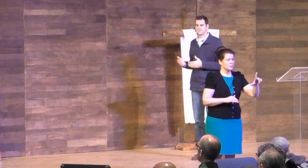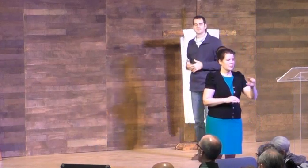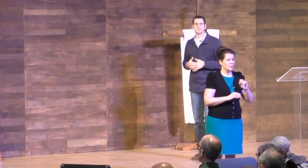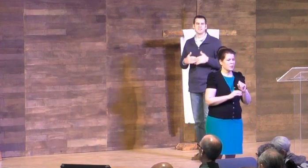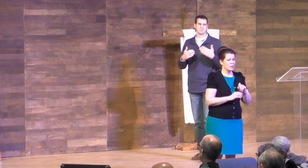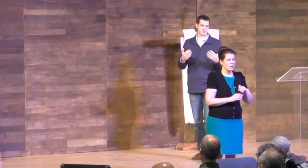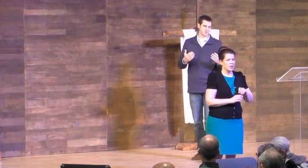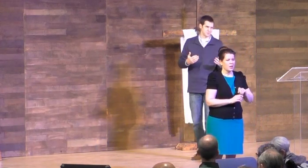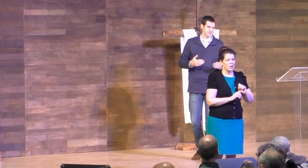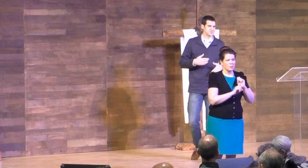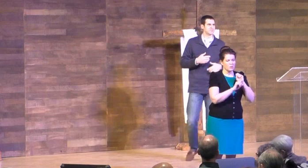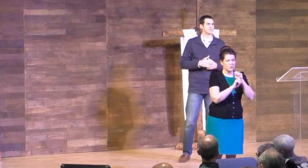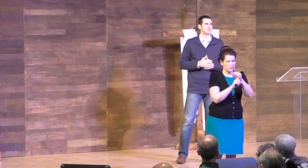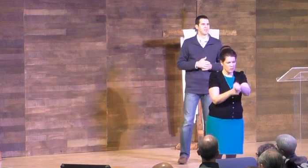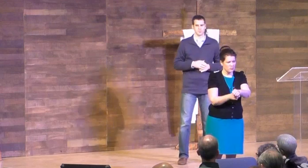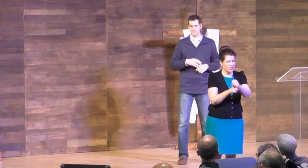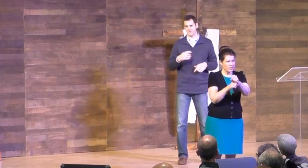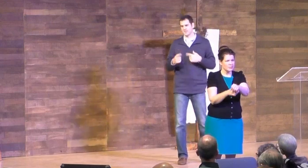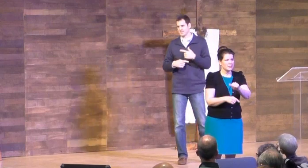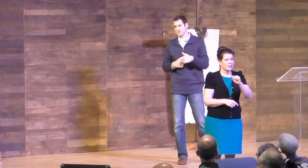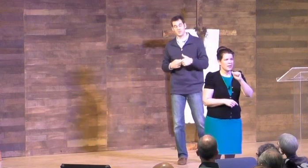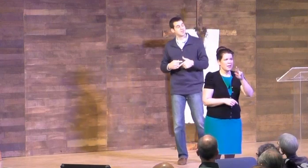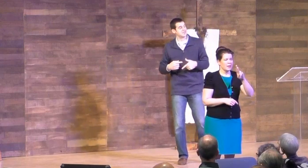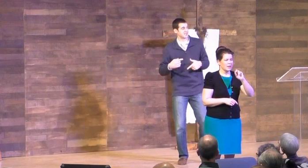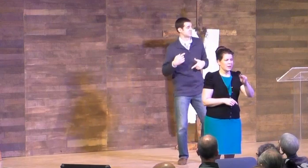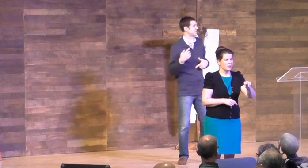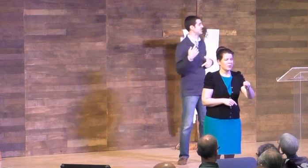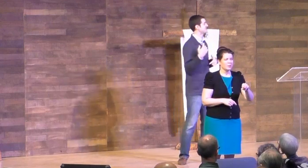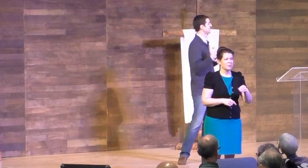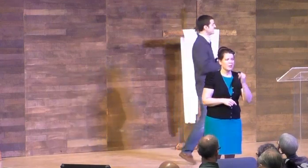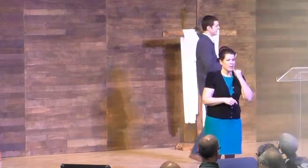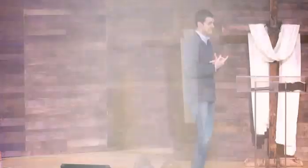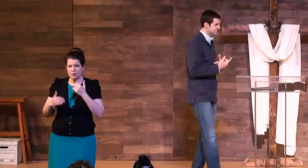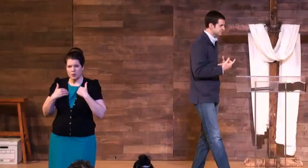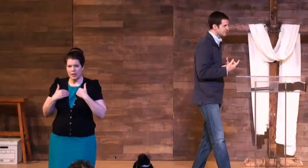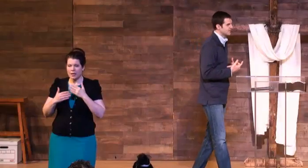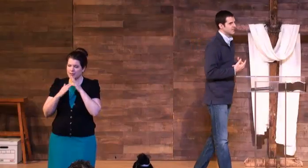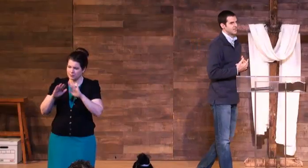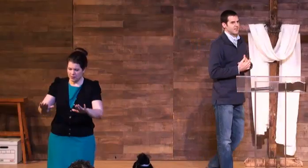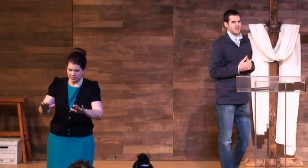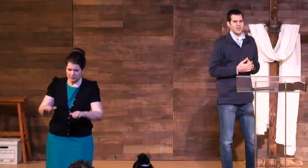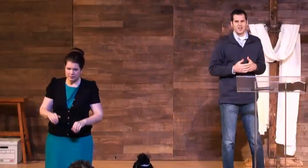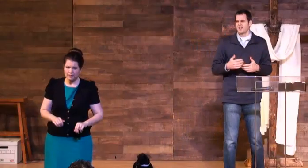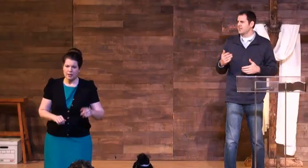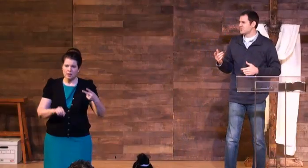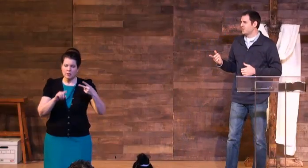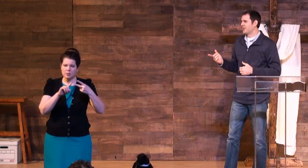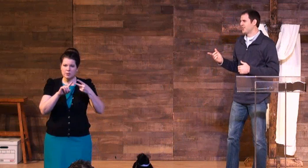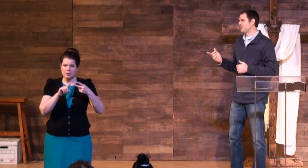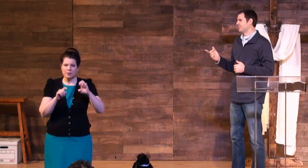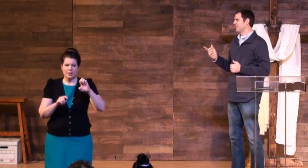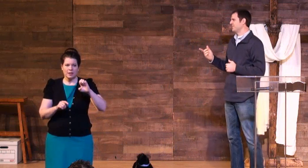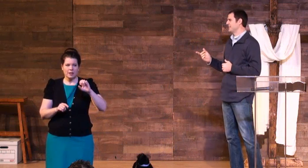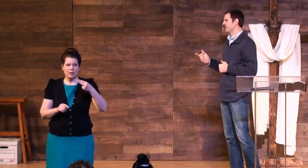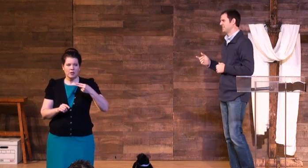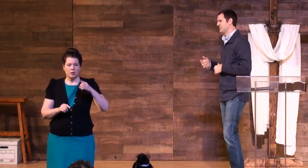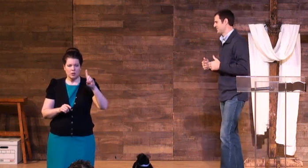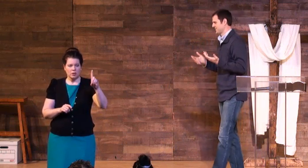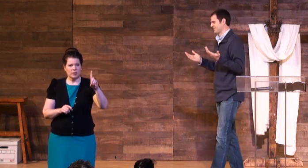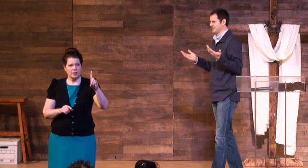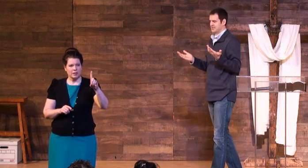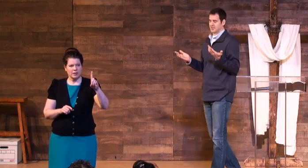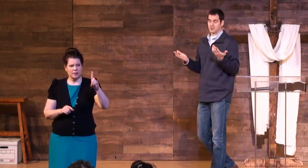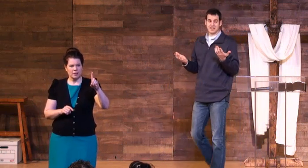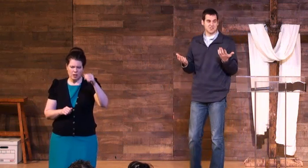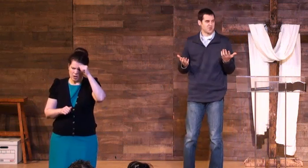Aram. Israel knows peace. Repeat the cycle. Next one is Ehud. A lot of you guys have probably heard of Ehud. This is